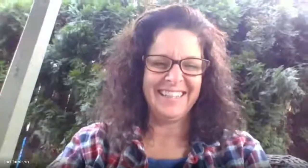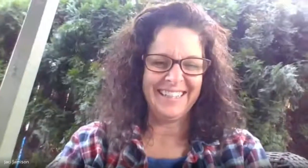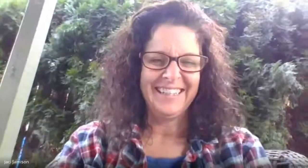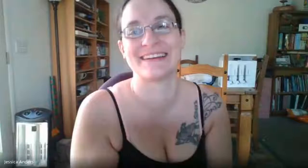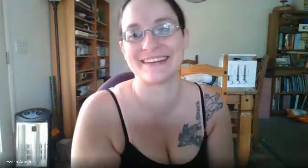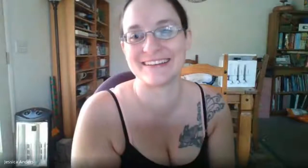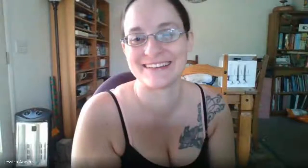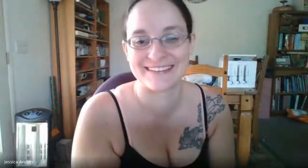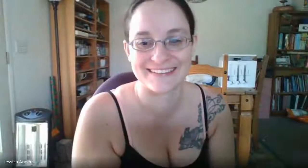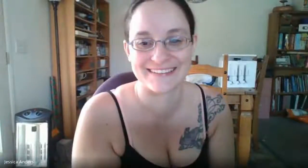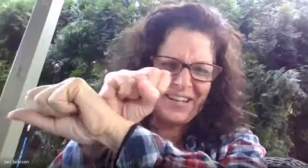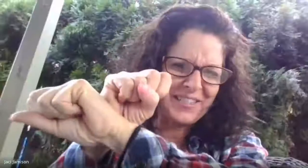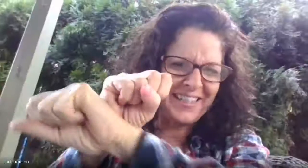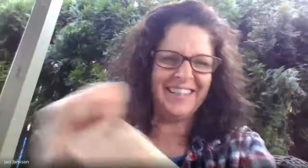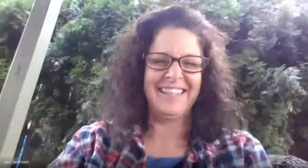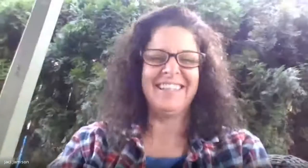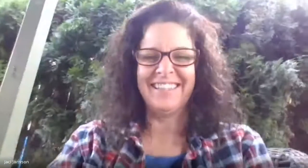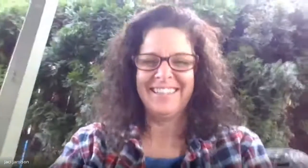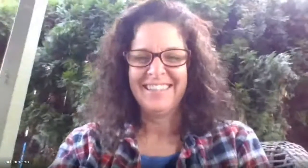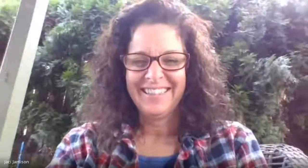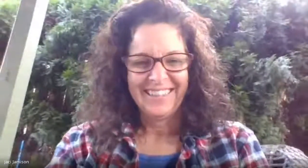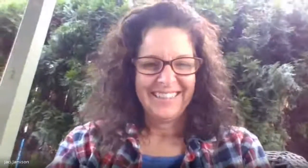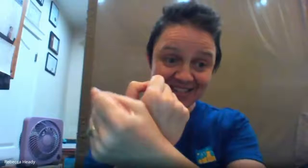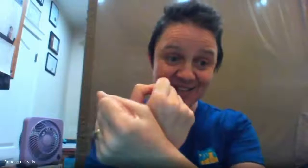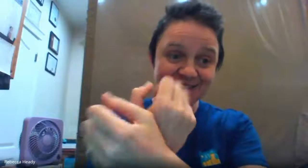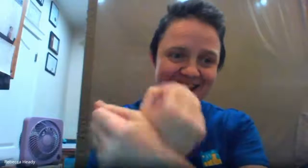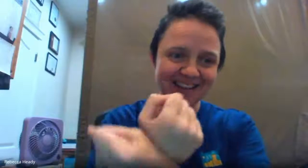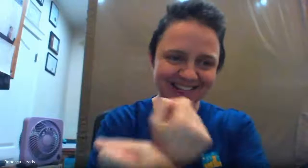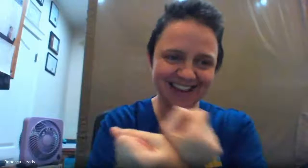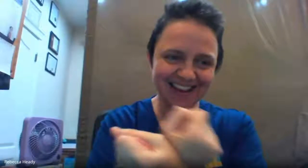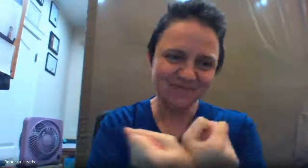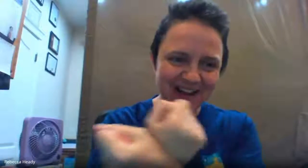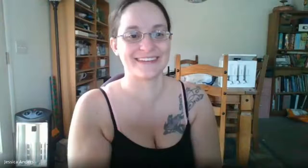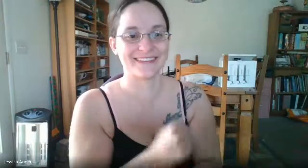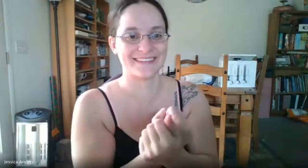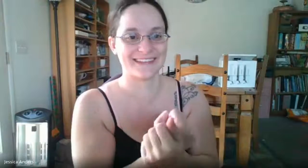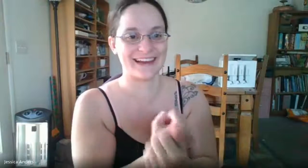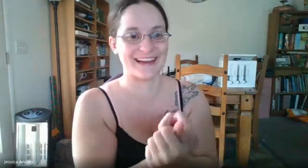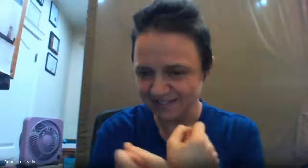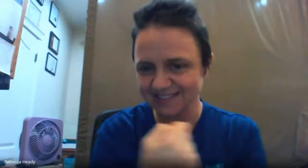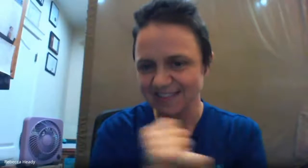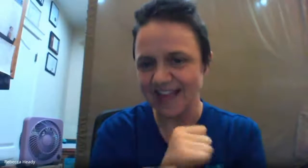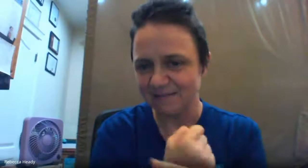It's like handcuffs. That's actually, yeah, backwards handcuffs, slave, yeah.